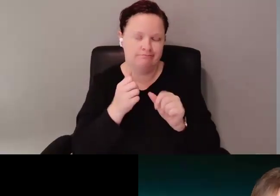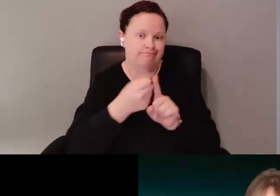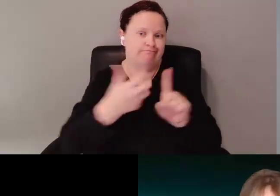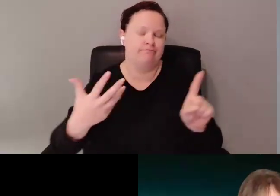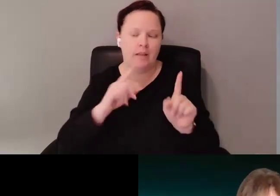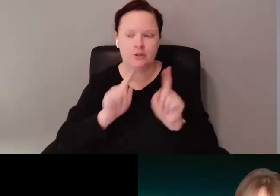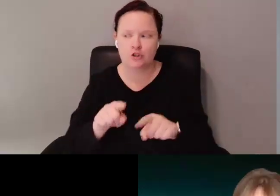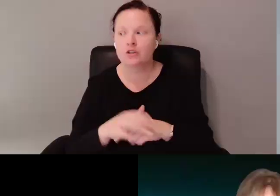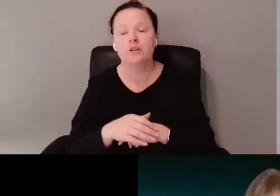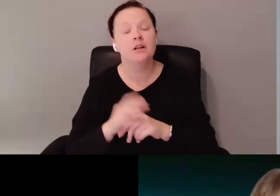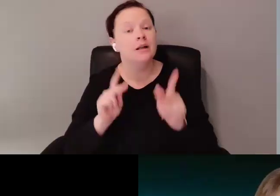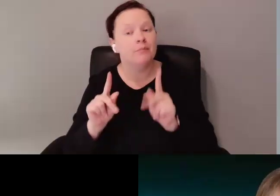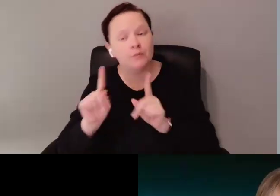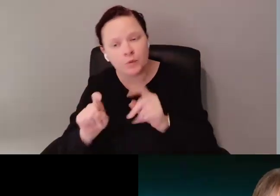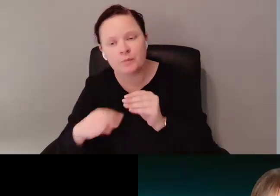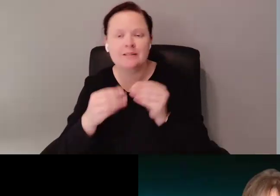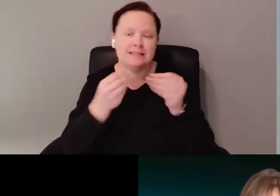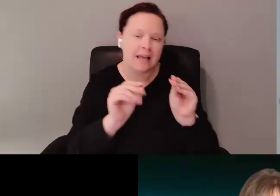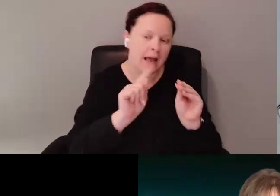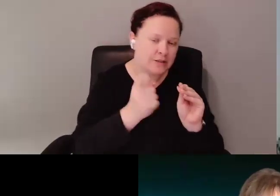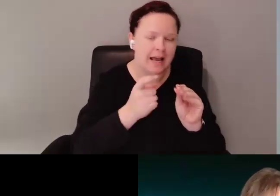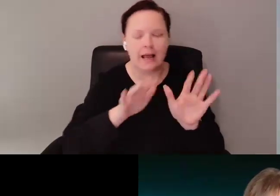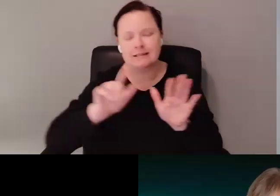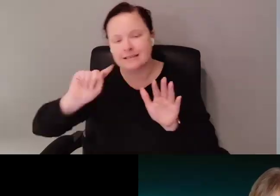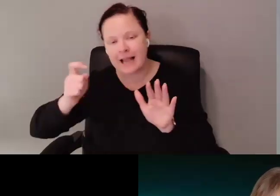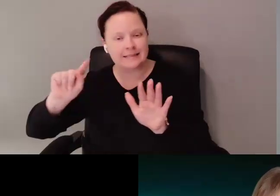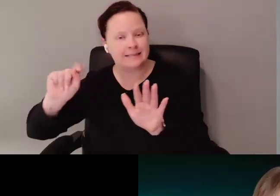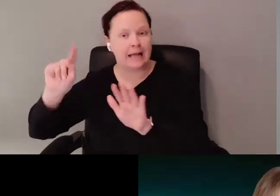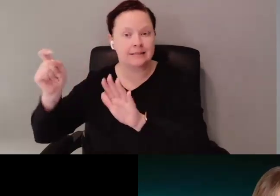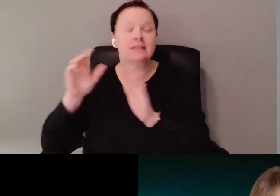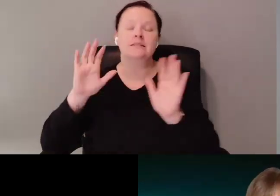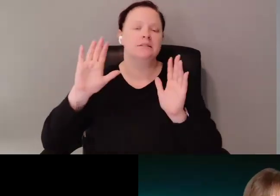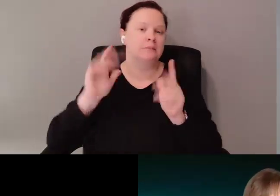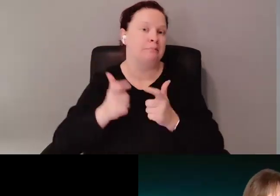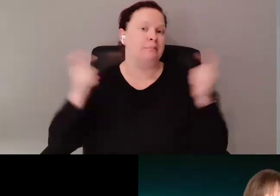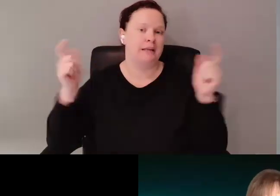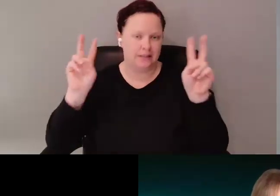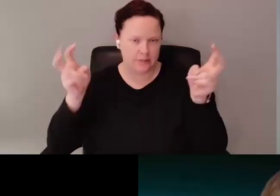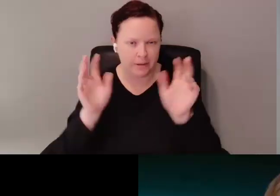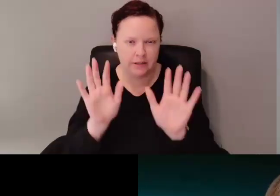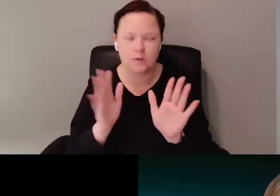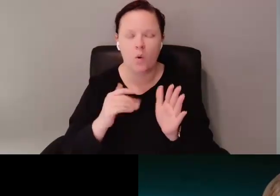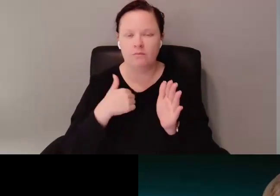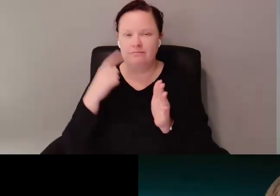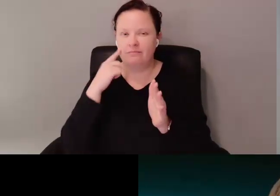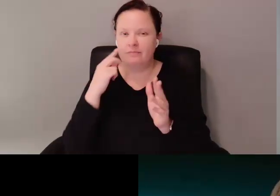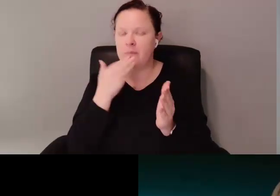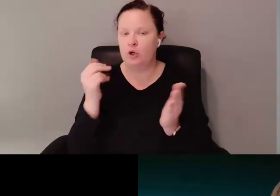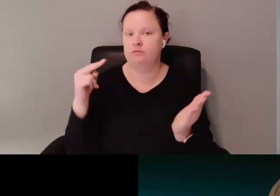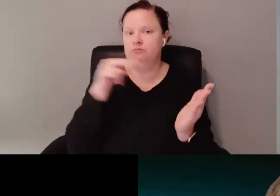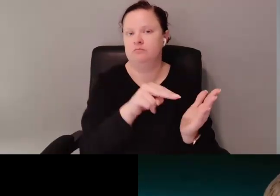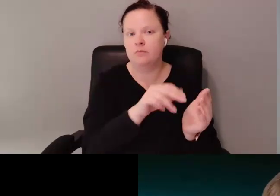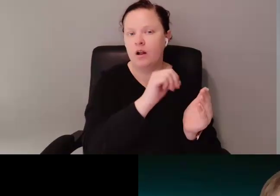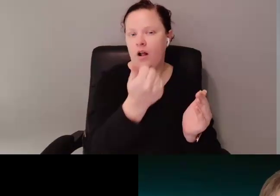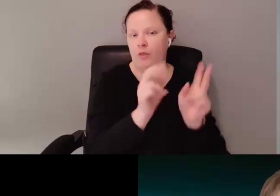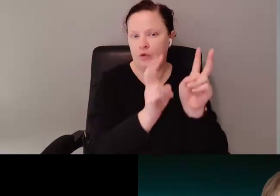as well, because people are asking about sales tax and tax seems to be a big thing. So I would definitely refer to what other things we